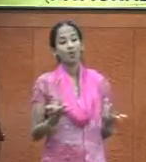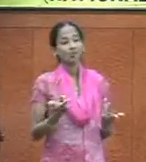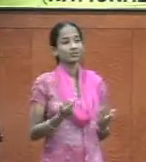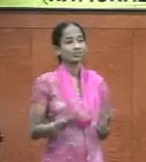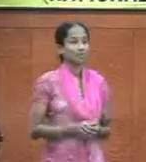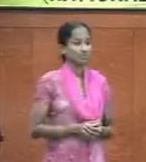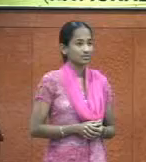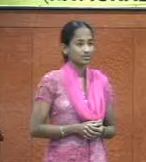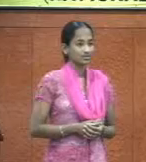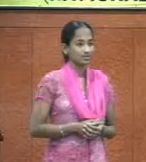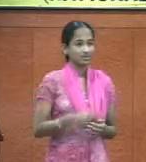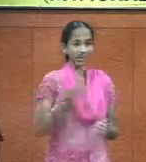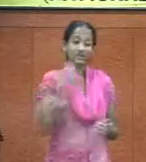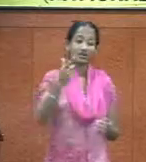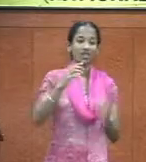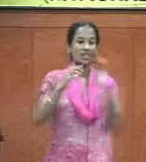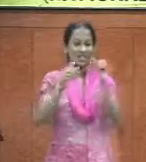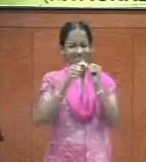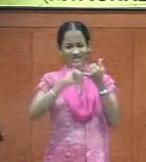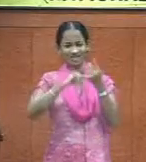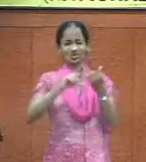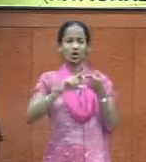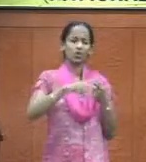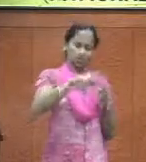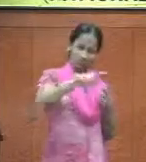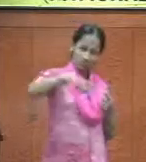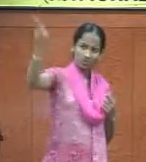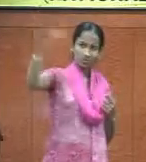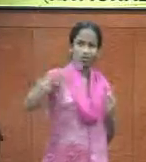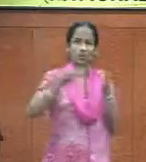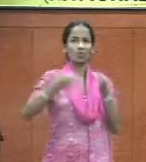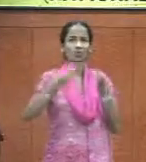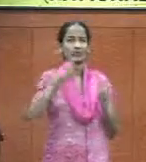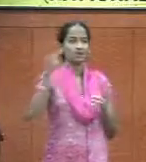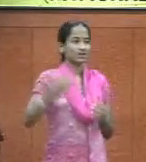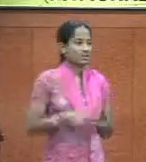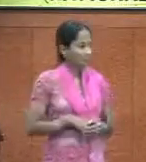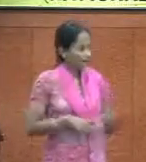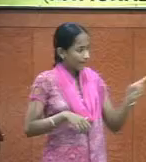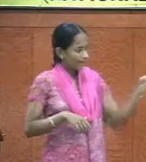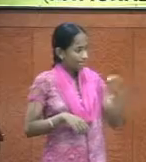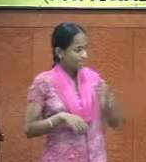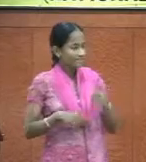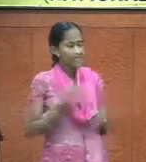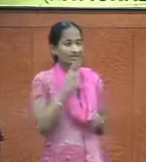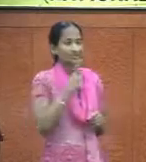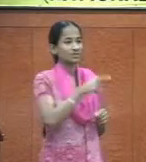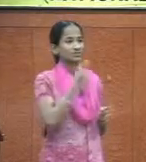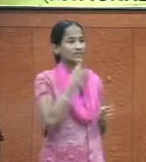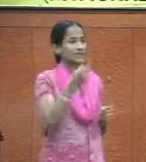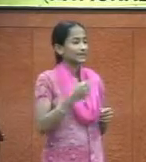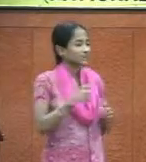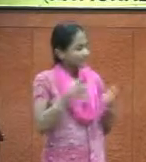people, or you can take up the cases to court. He's actually asked lawyers to come. See, what you can do is, under RTI, you can ask